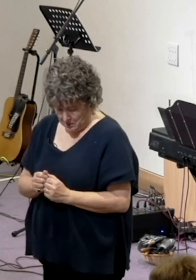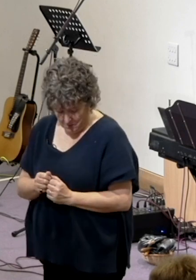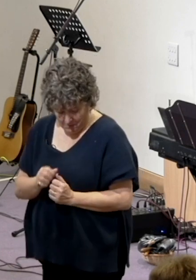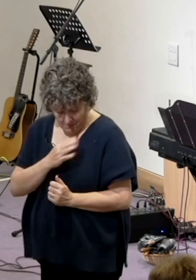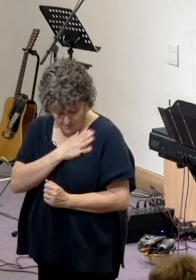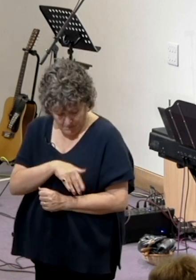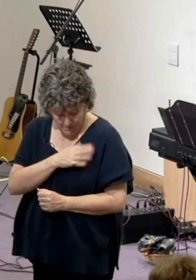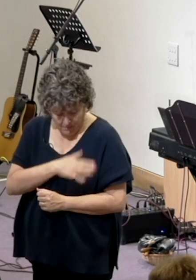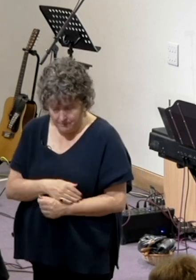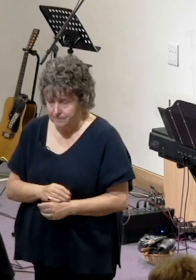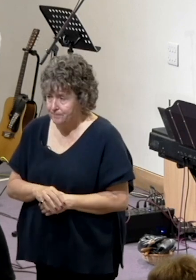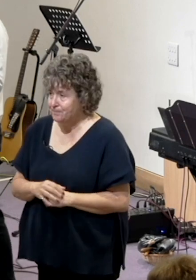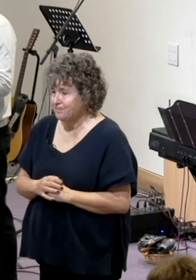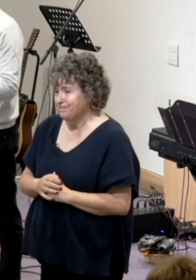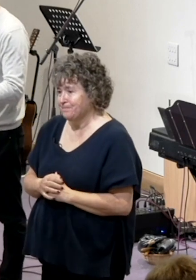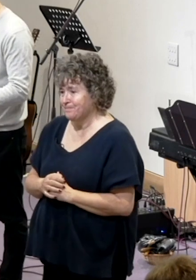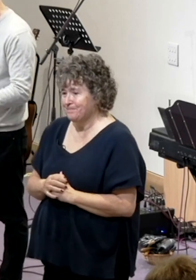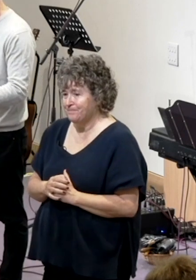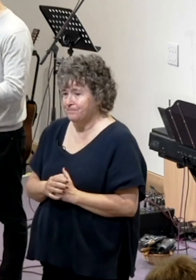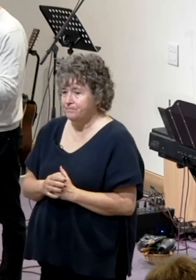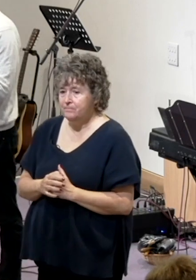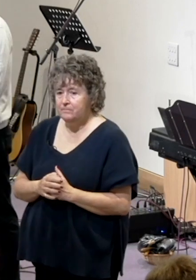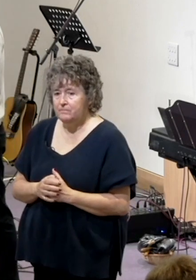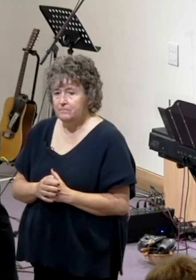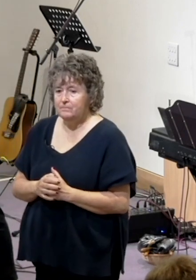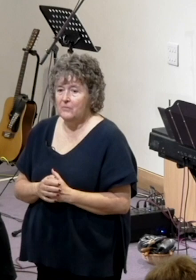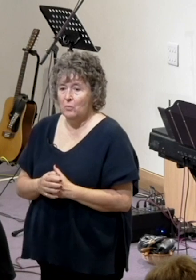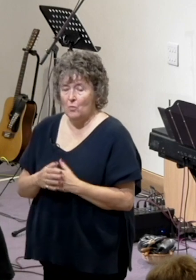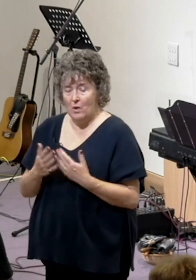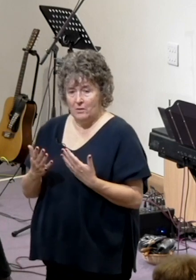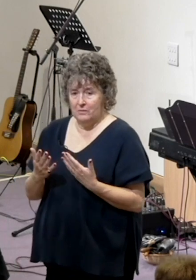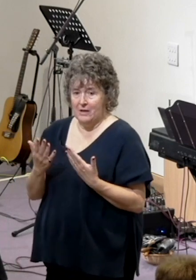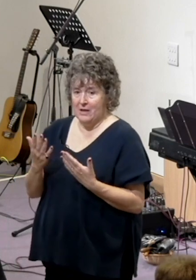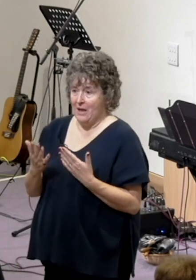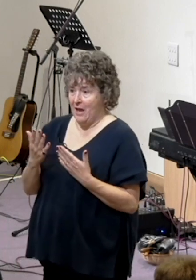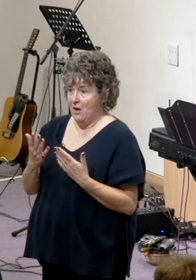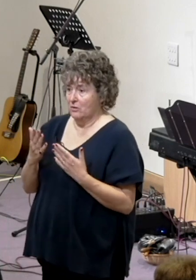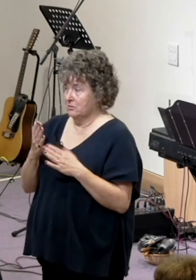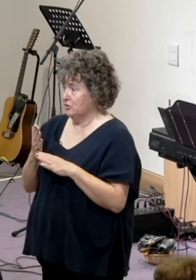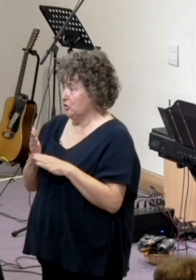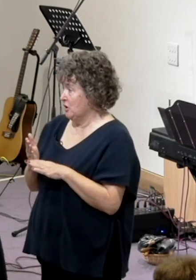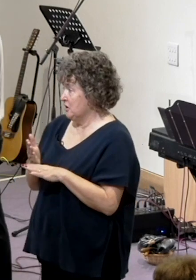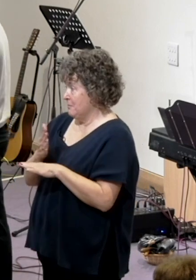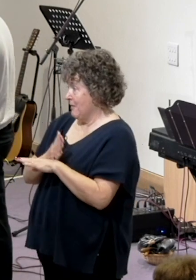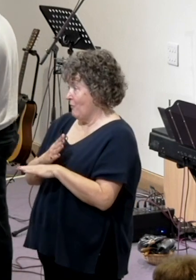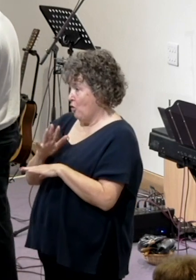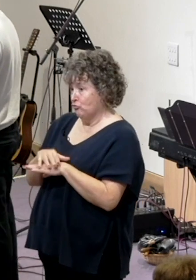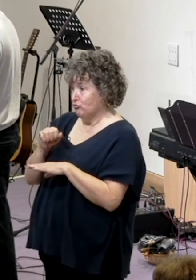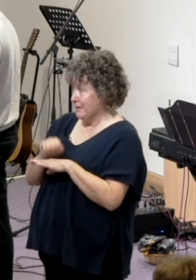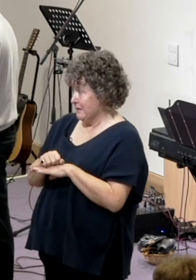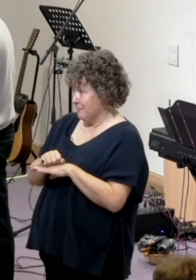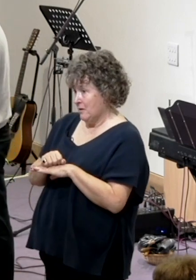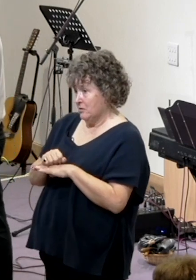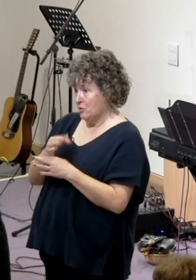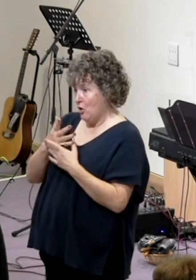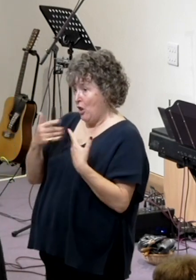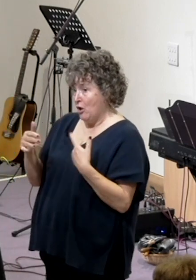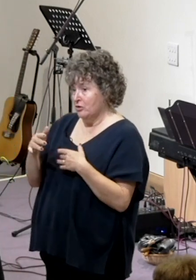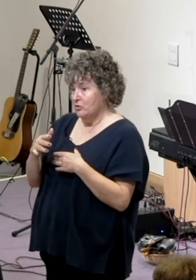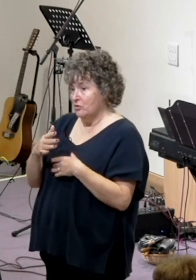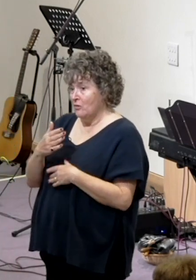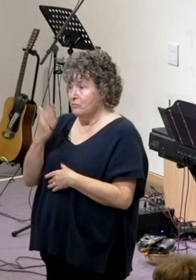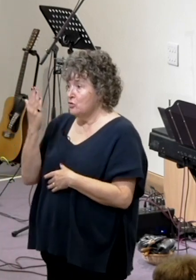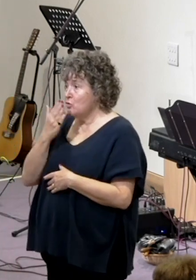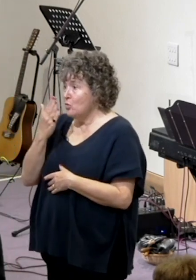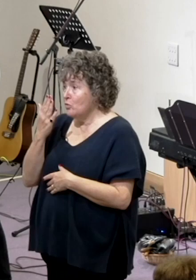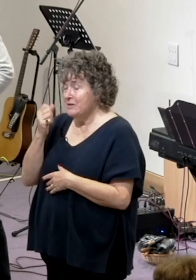amen. Amen. Well, we are in school nativity season. And many of